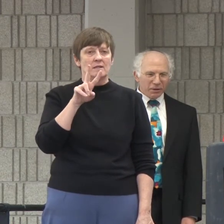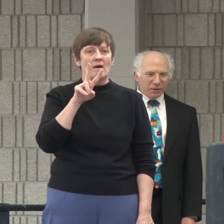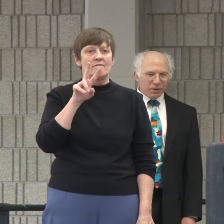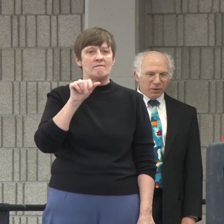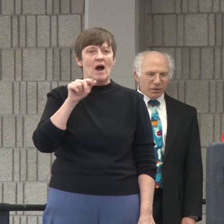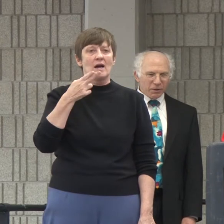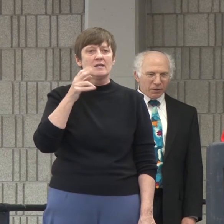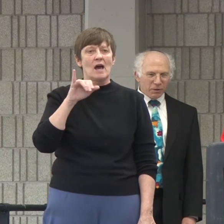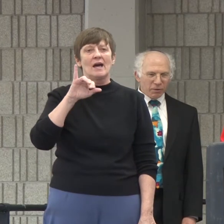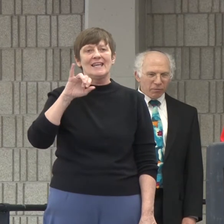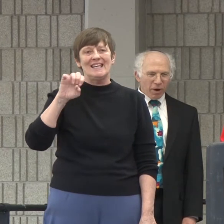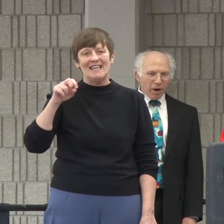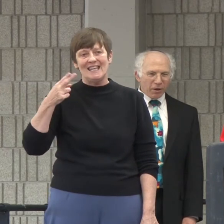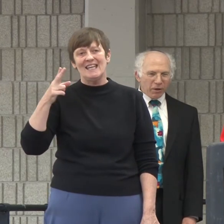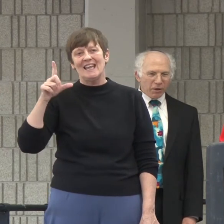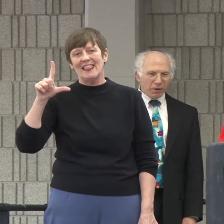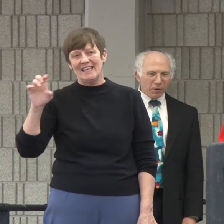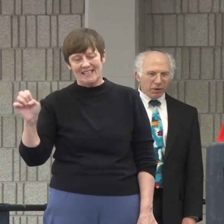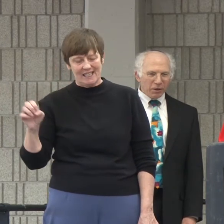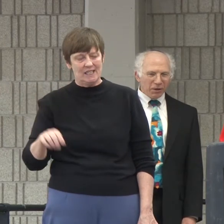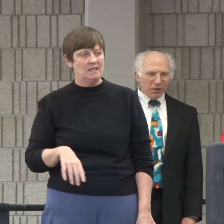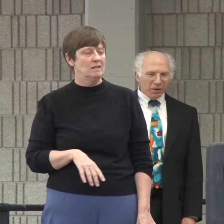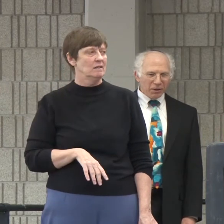Vayahi Li,